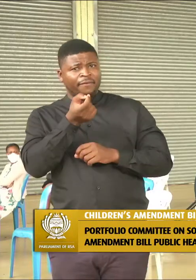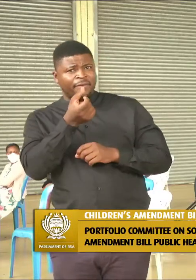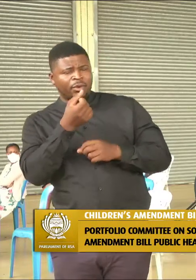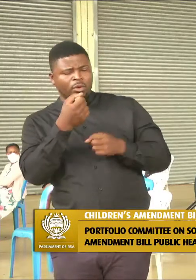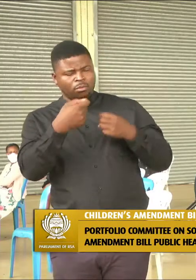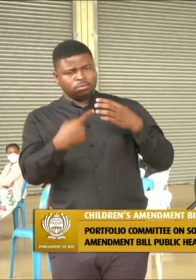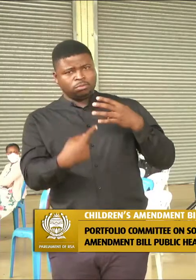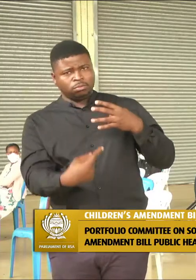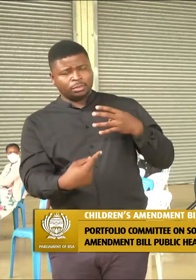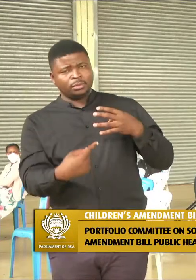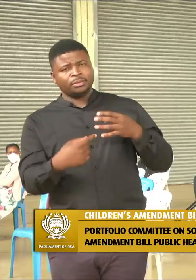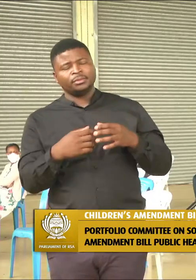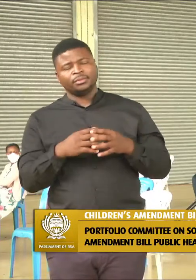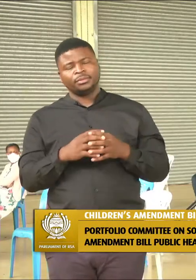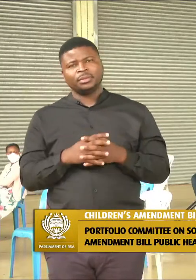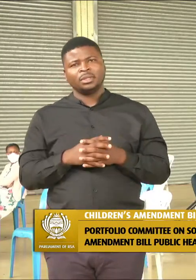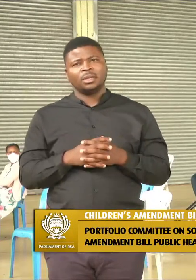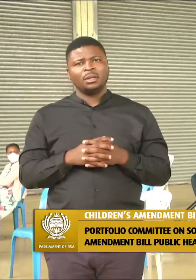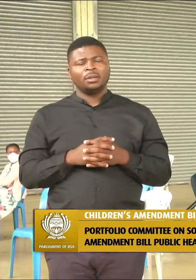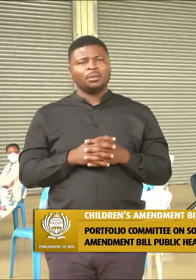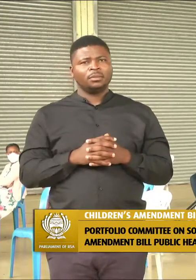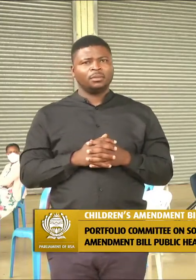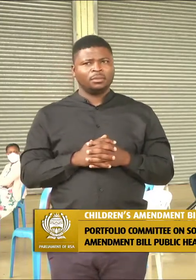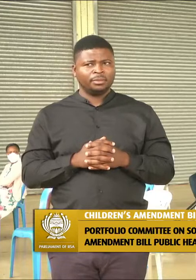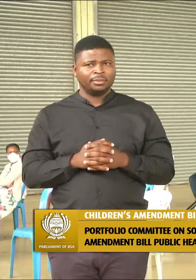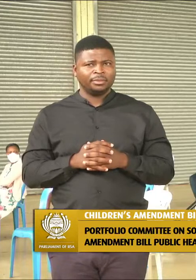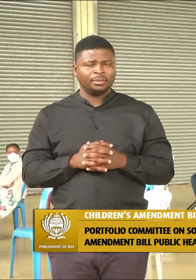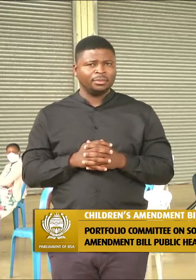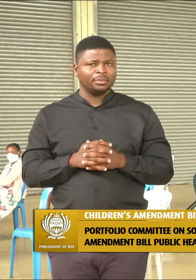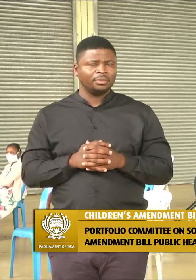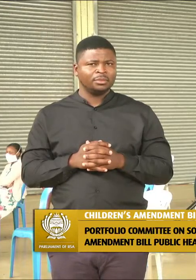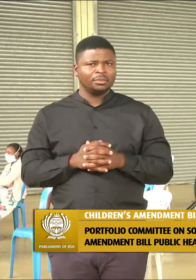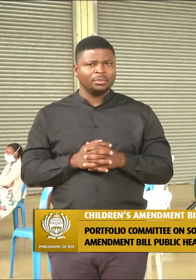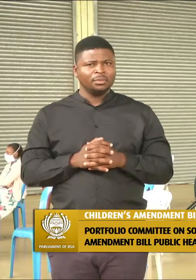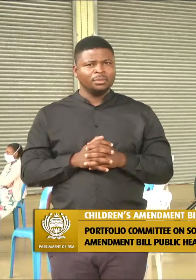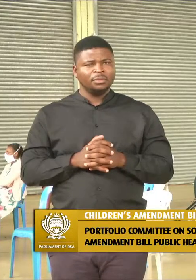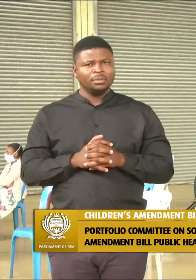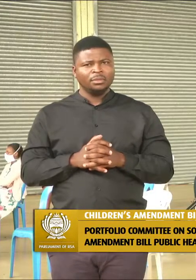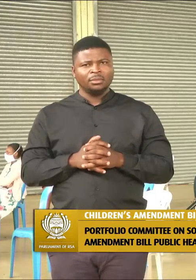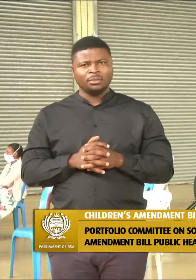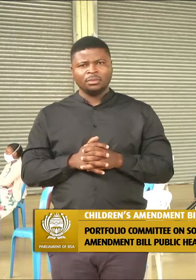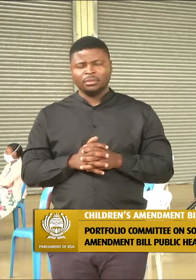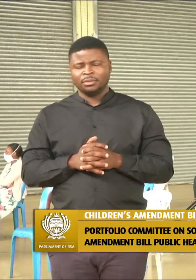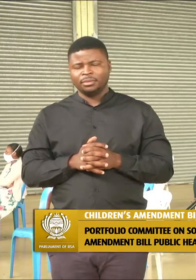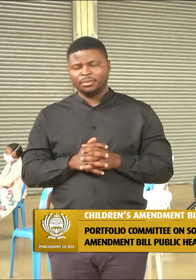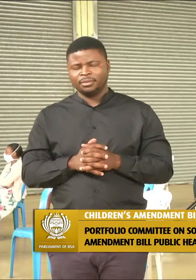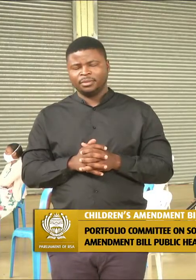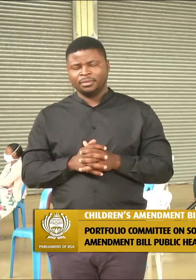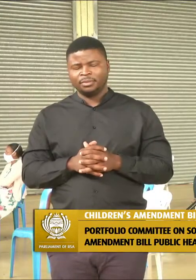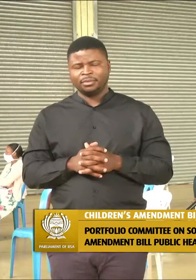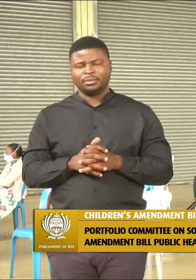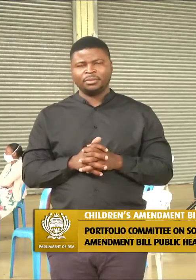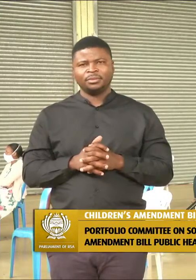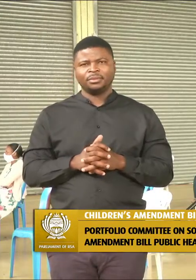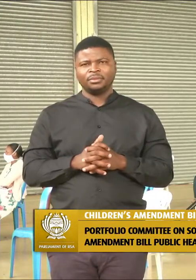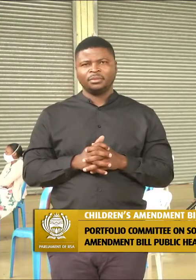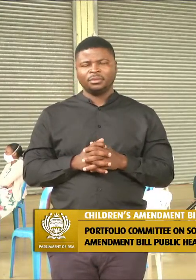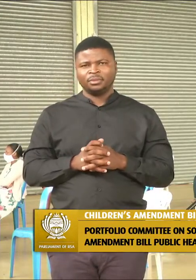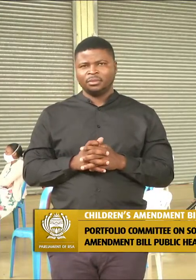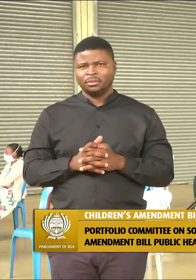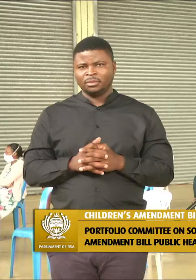to be addressed. Uma kuziwe endabeni yokuthi ubani ozohlala nezingane ngicabanga ukuthi kunamaphuzu amqoka kakhulu